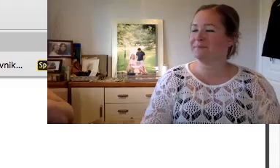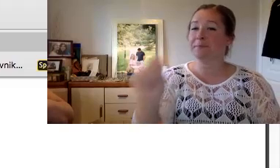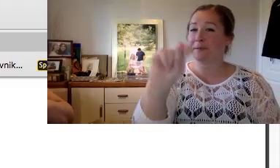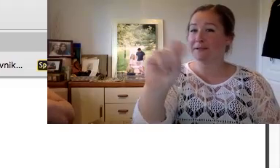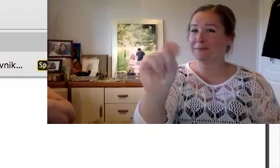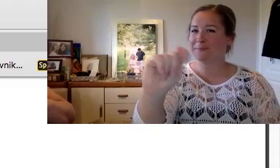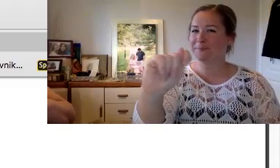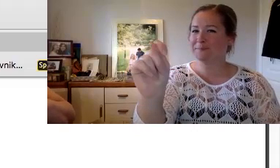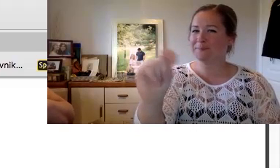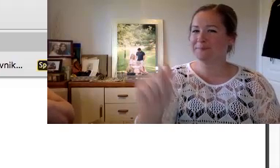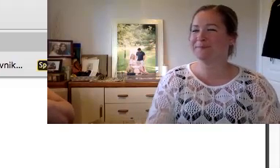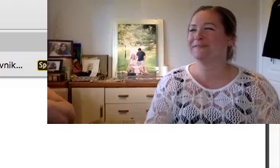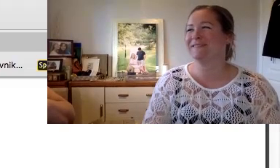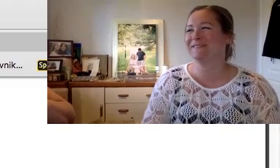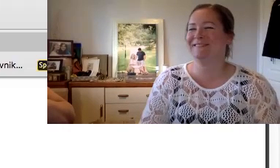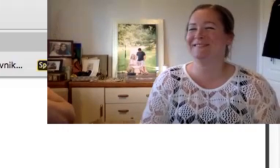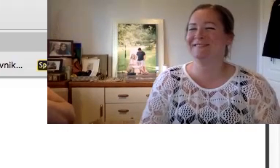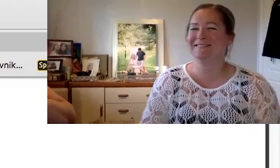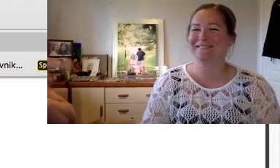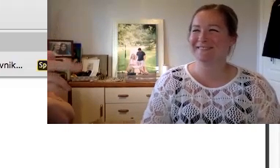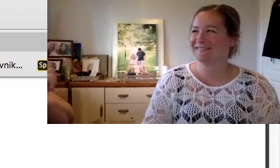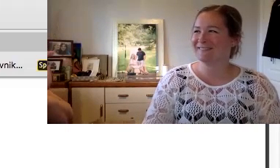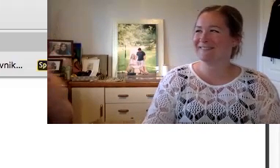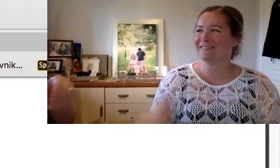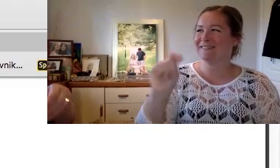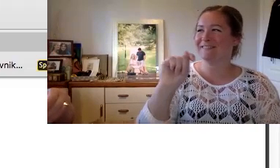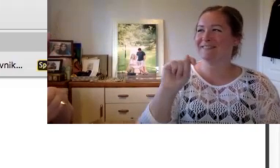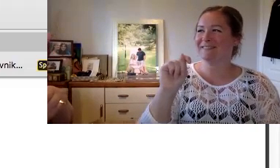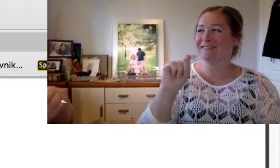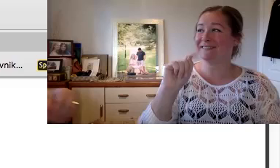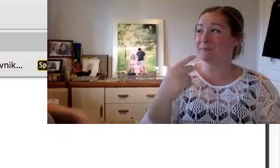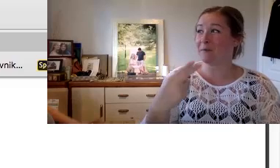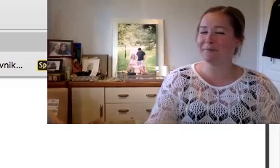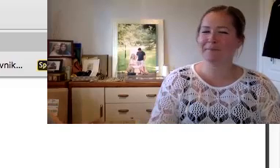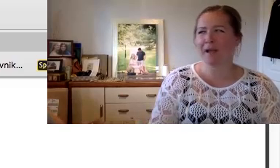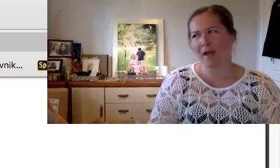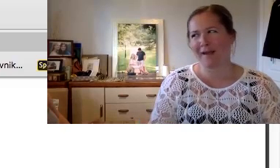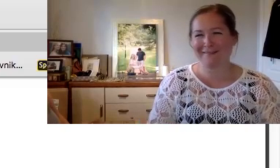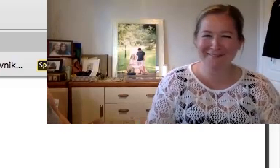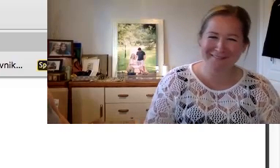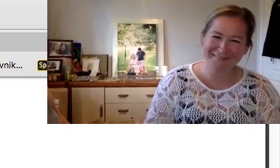bathroom. That's bathroom, so don't confuse that. Unless you need a bathroom in Tim Hortons.